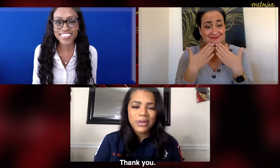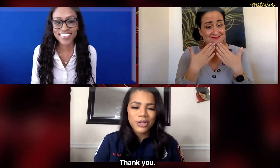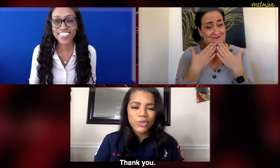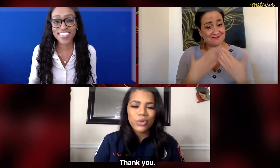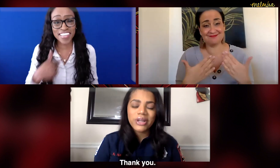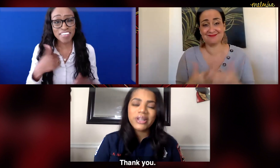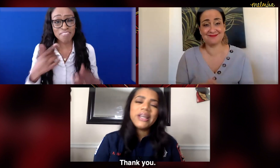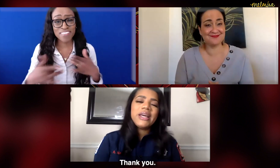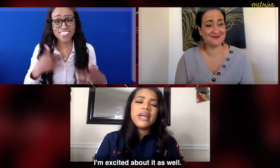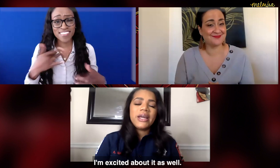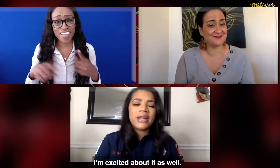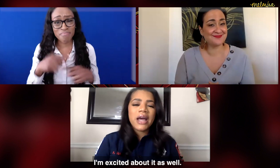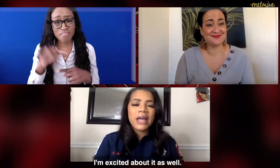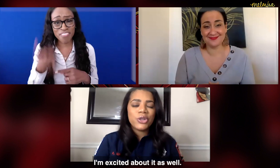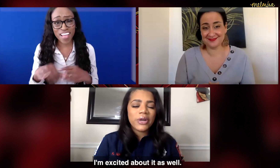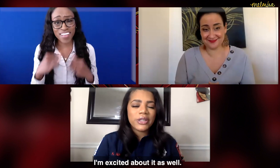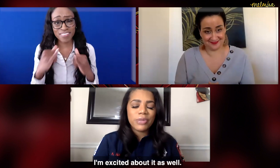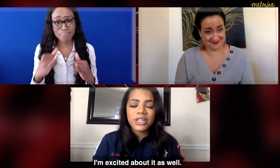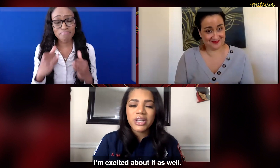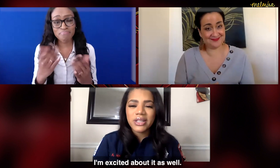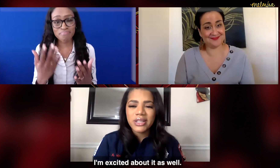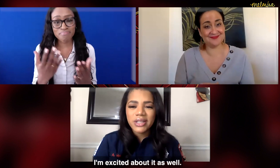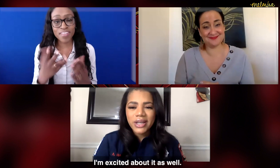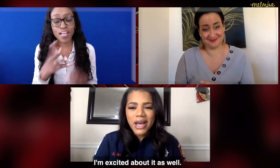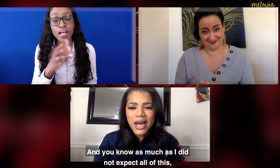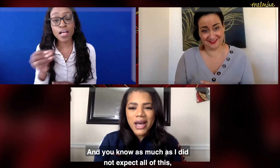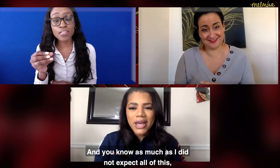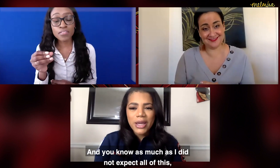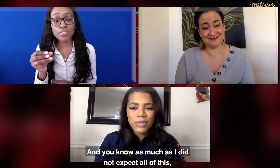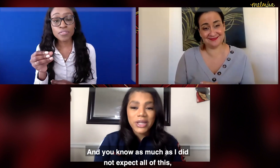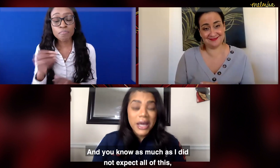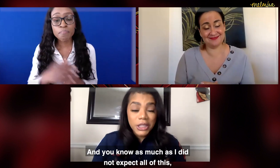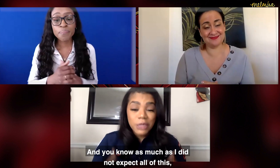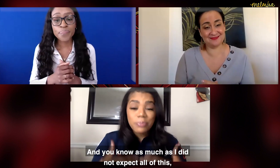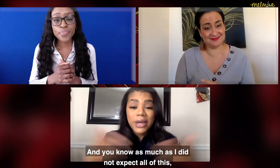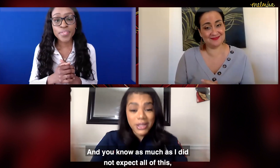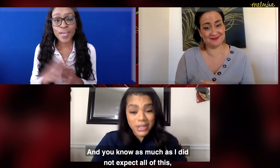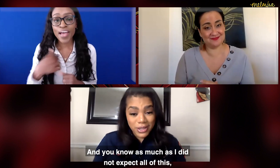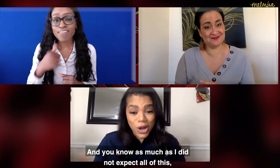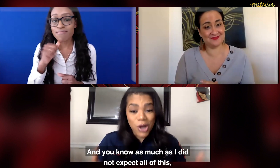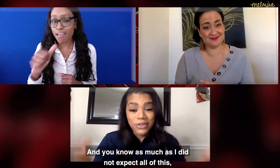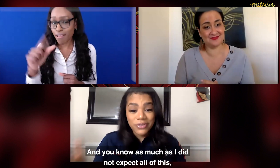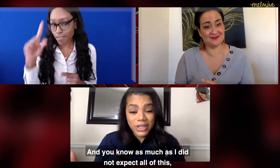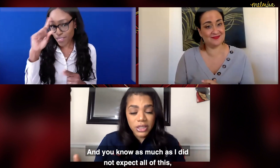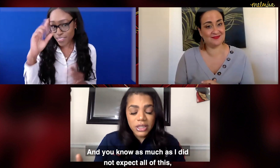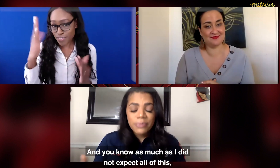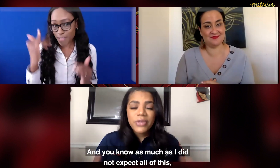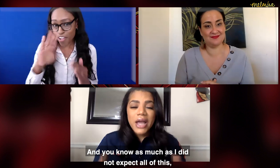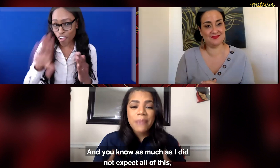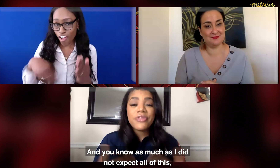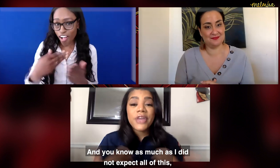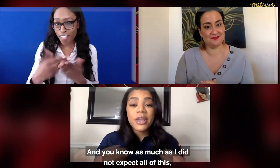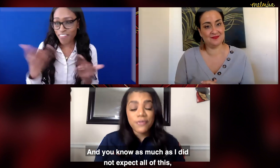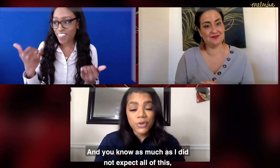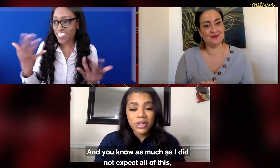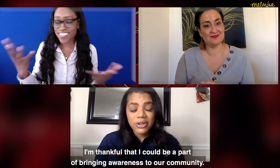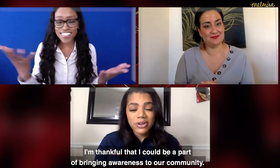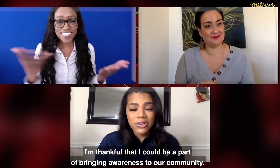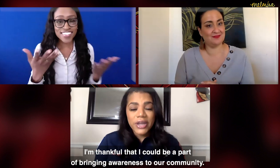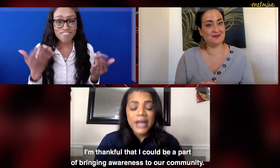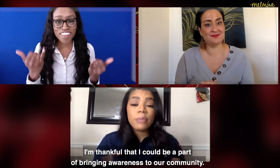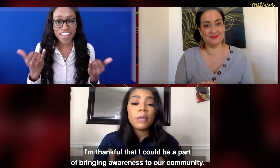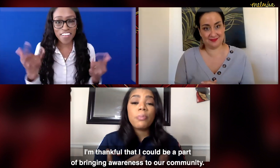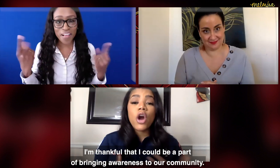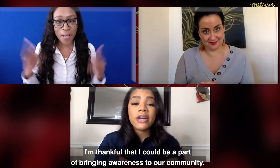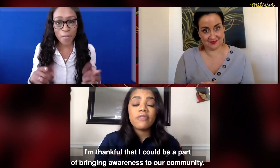excited about it as well. And, as much as I did not expect all of this, I'm thankful